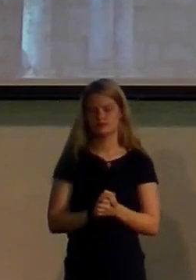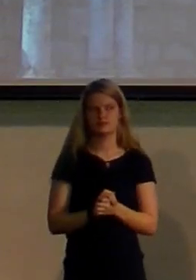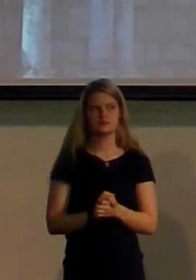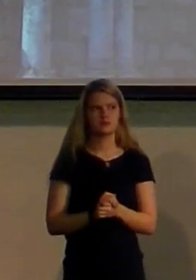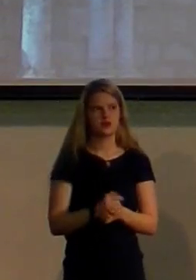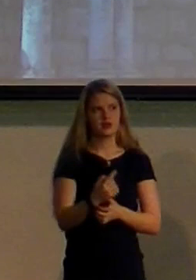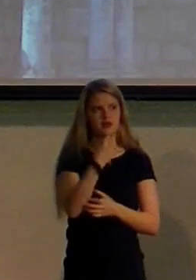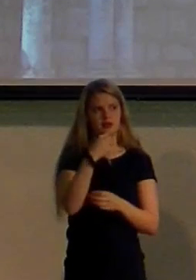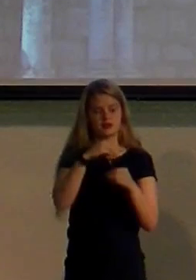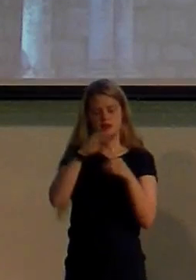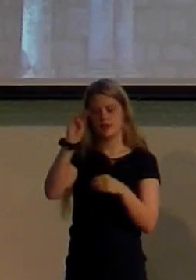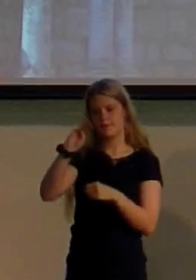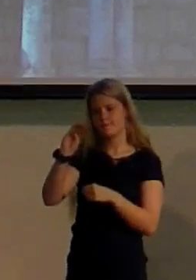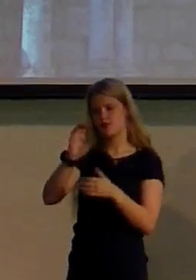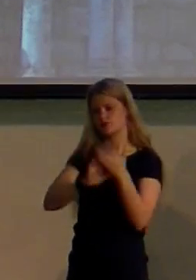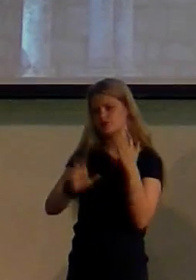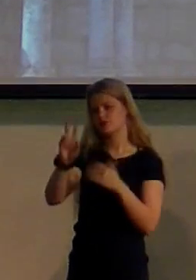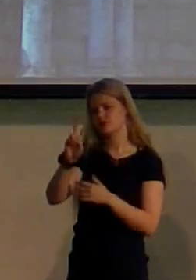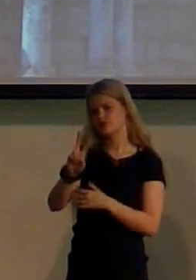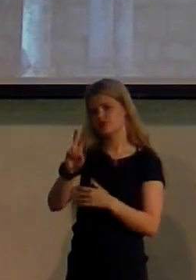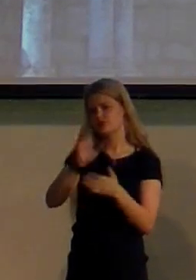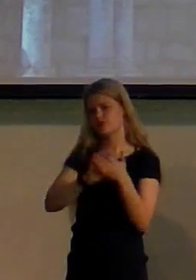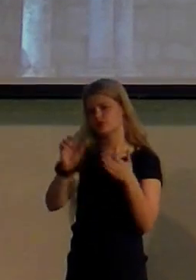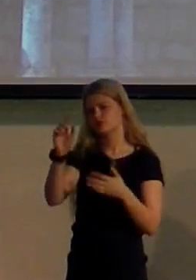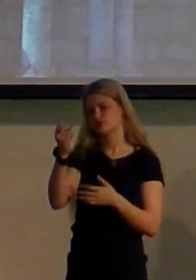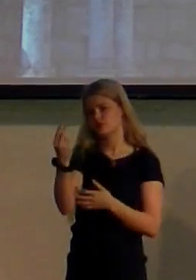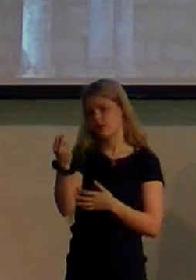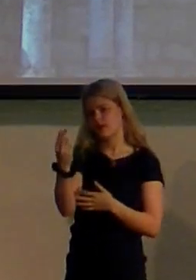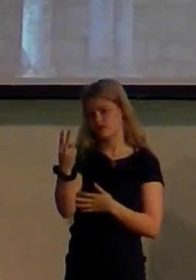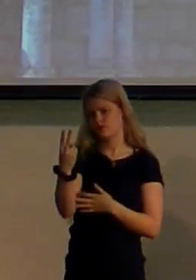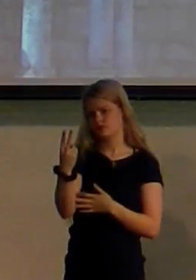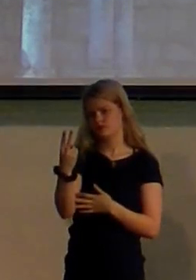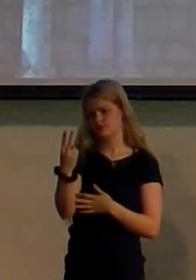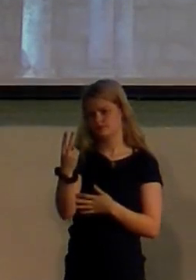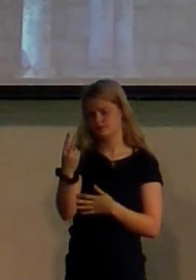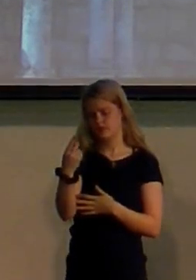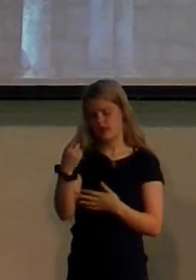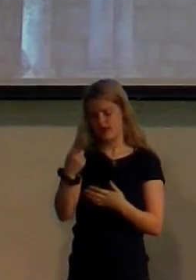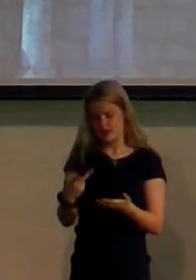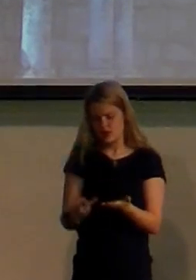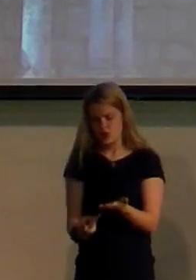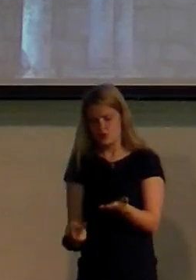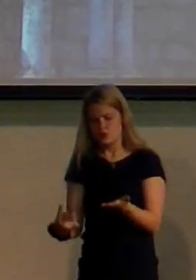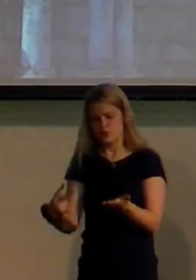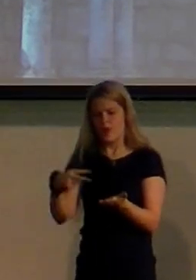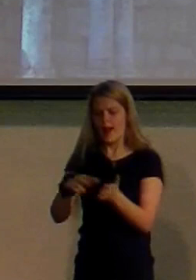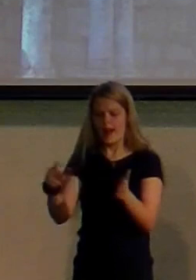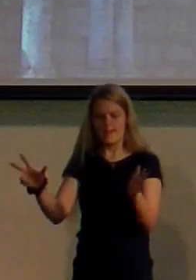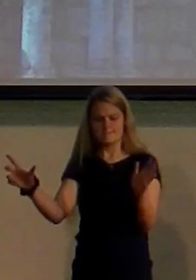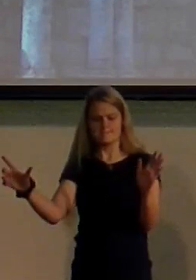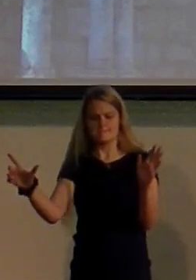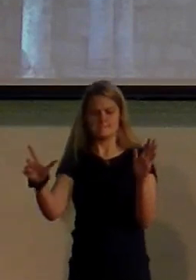It says in Mark chapter 2, verse 12, and he arose and immediately took up his